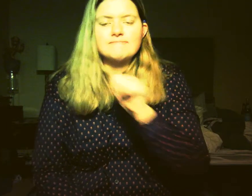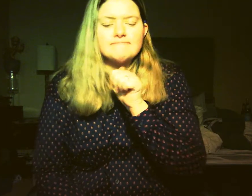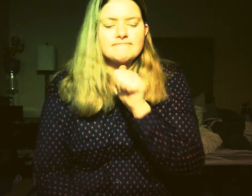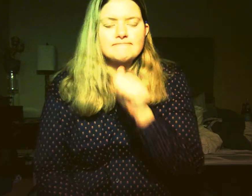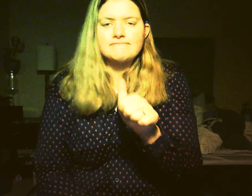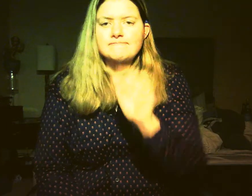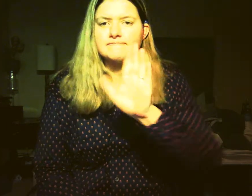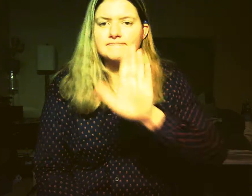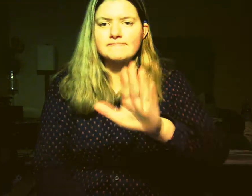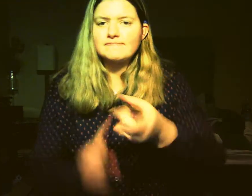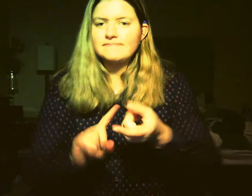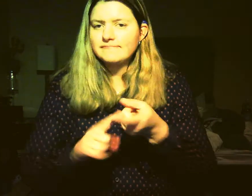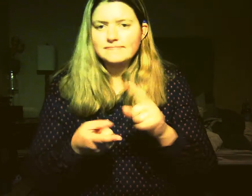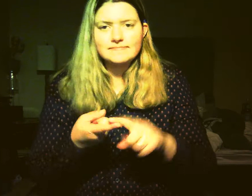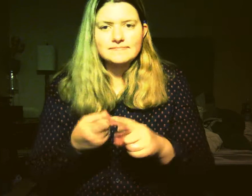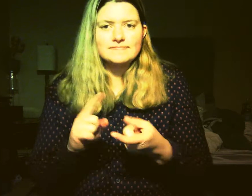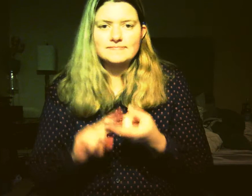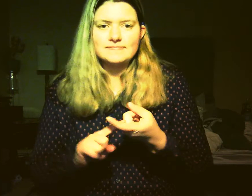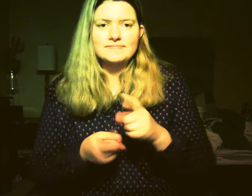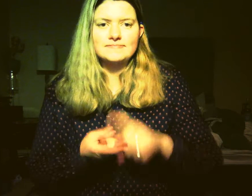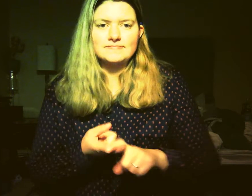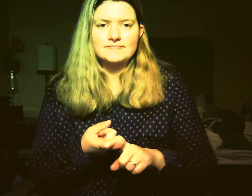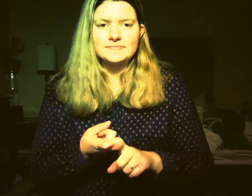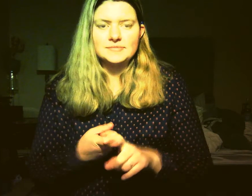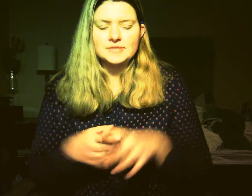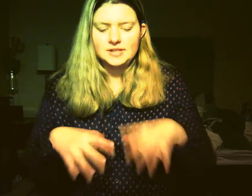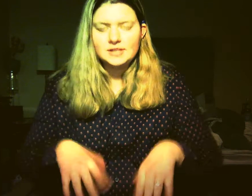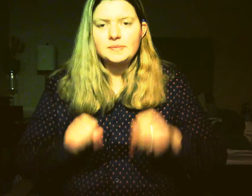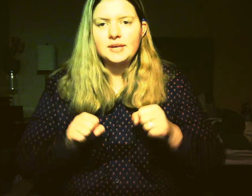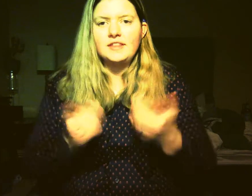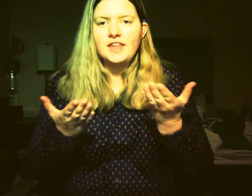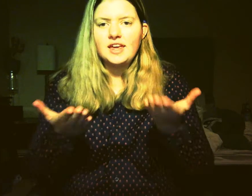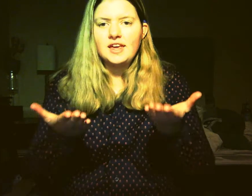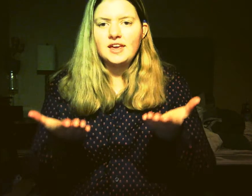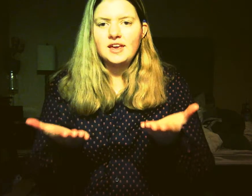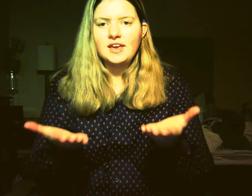not even your friends, take me there,